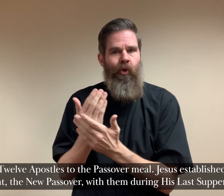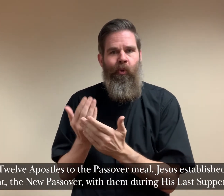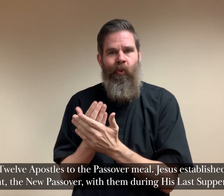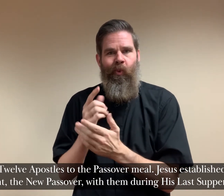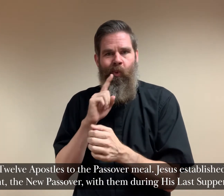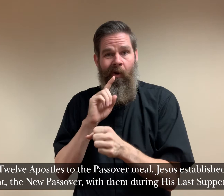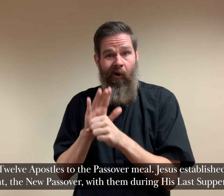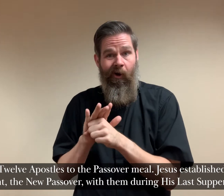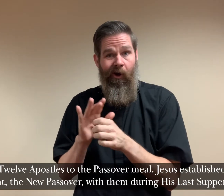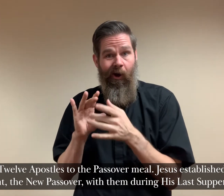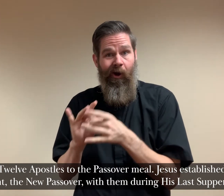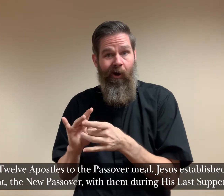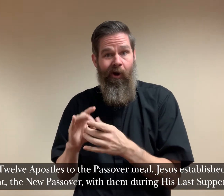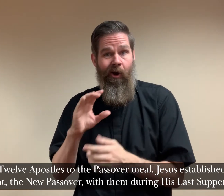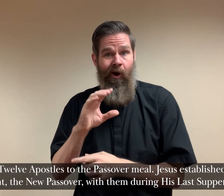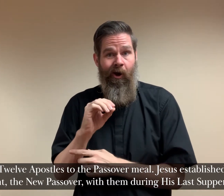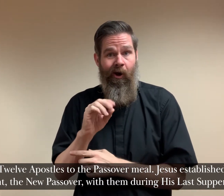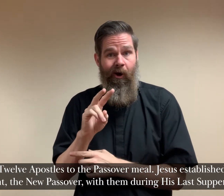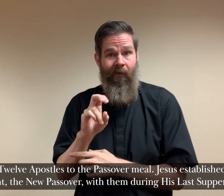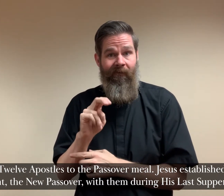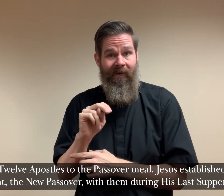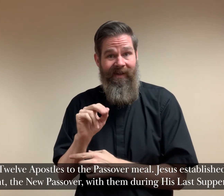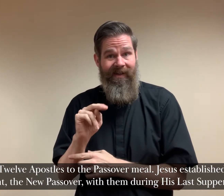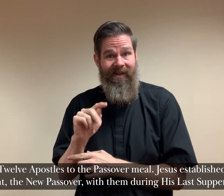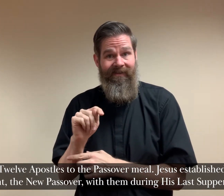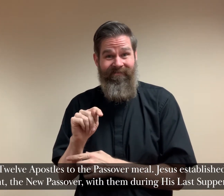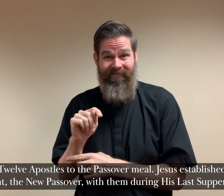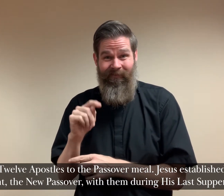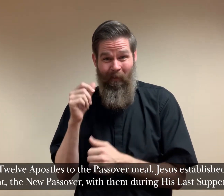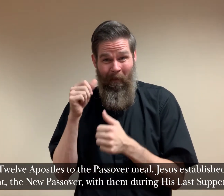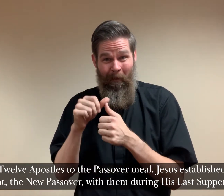Passover, with them during his Last Supper.